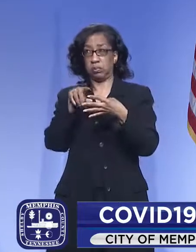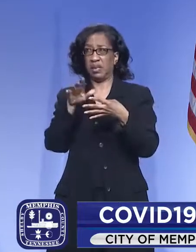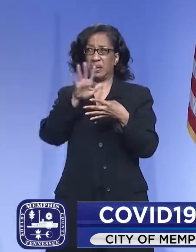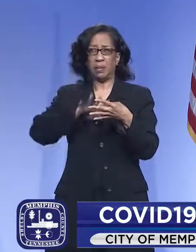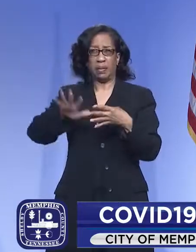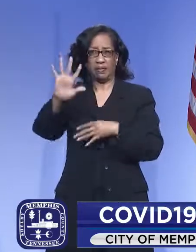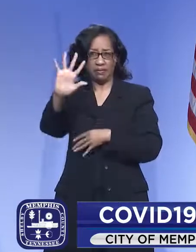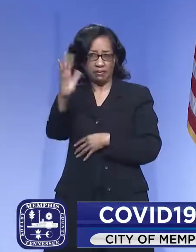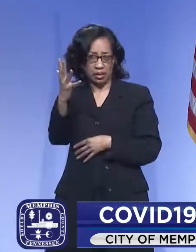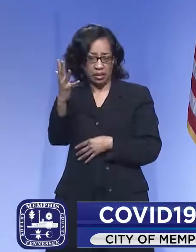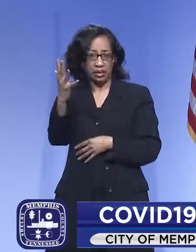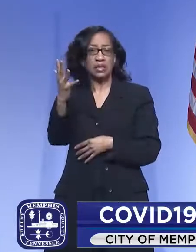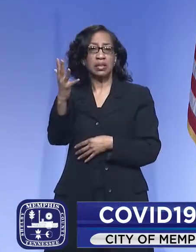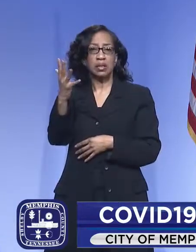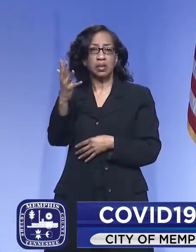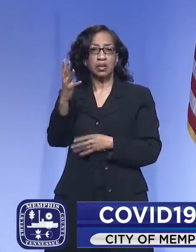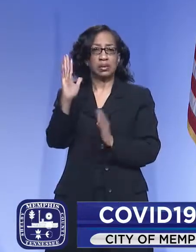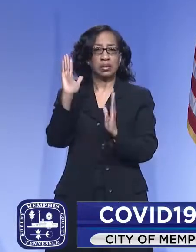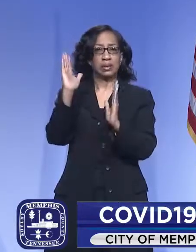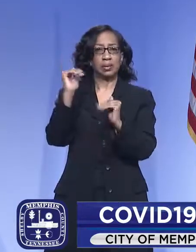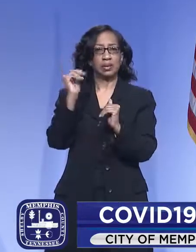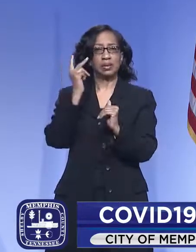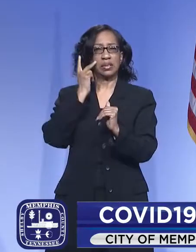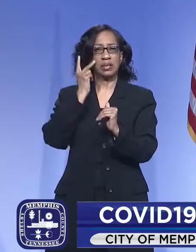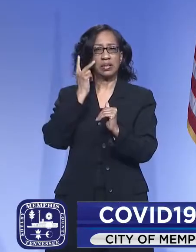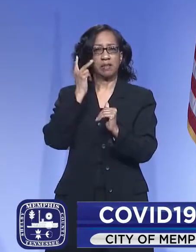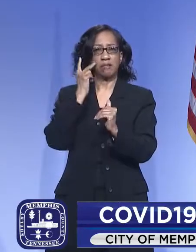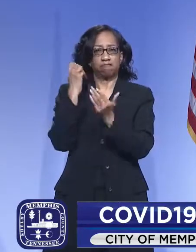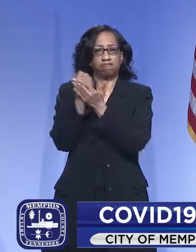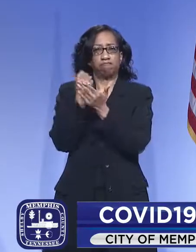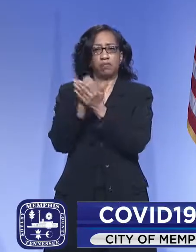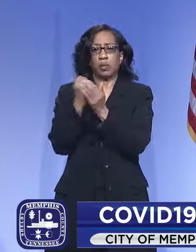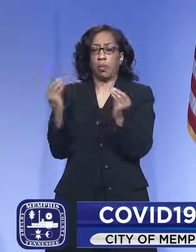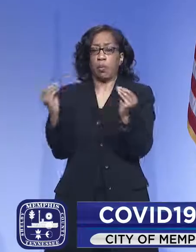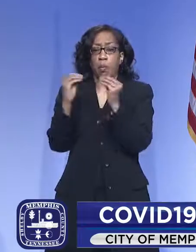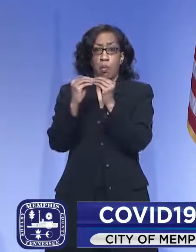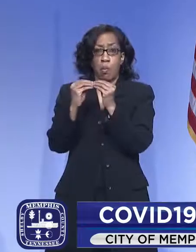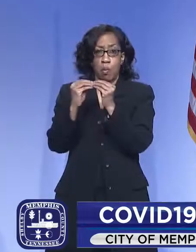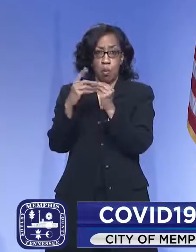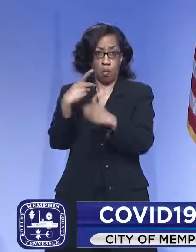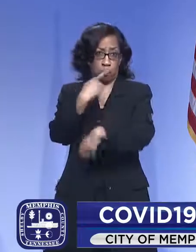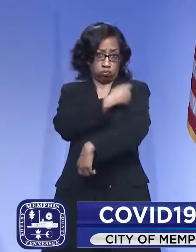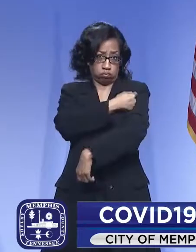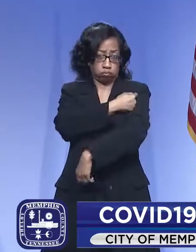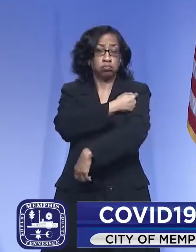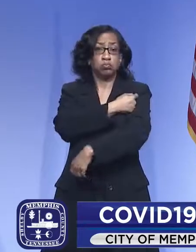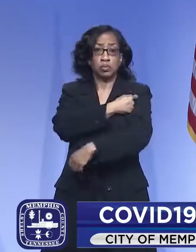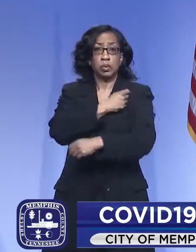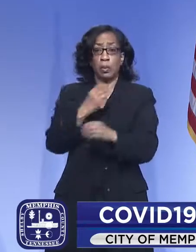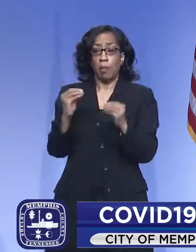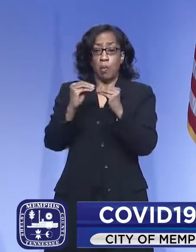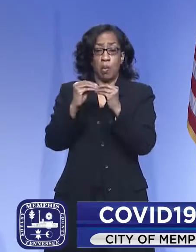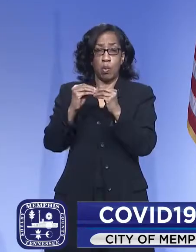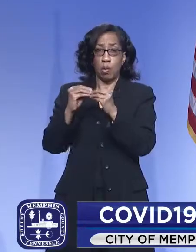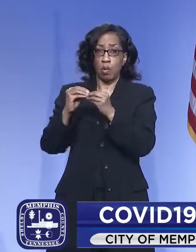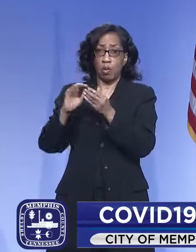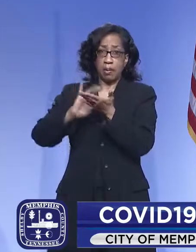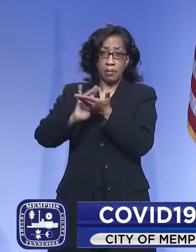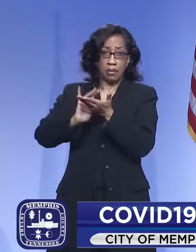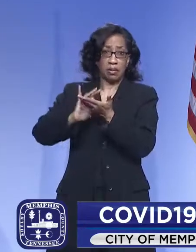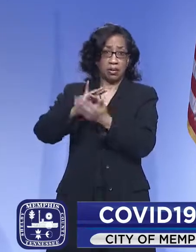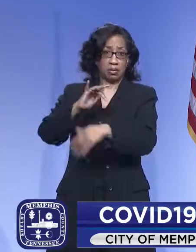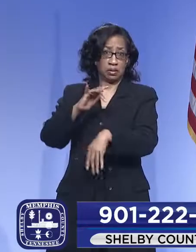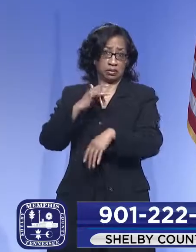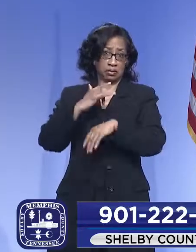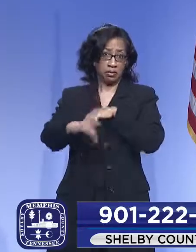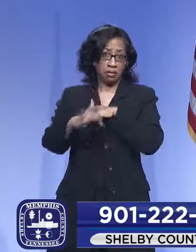April, we should expect to see an opportunity for an uptick in the number of vaccines available to us. We are working